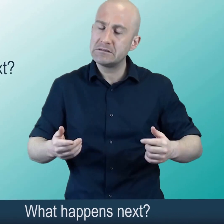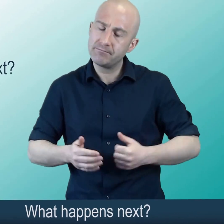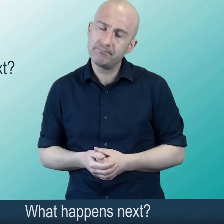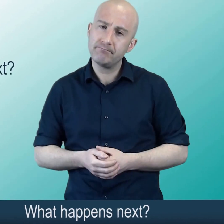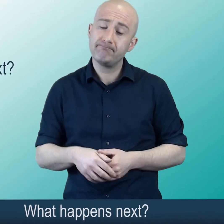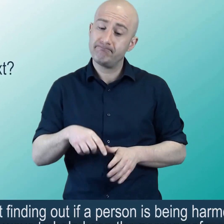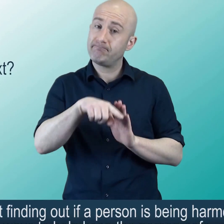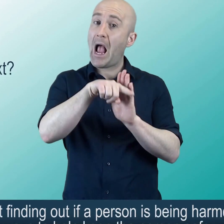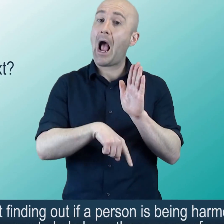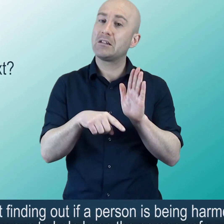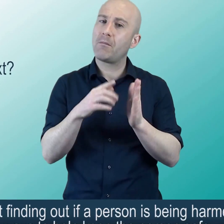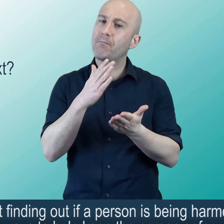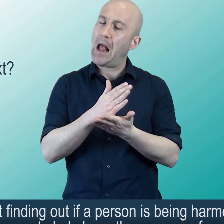What happens next?